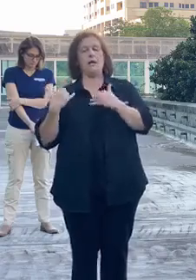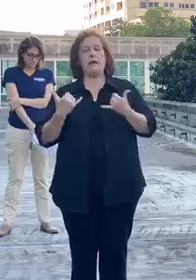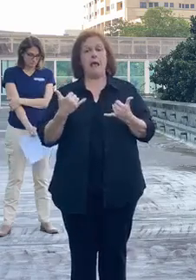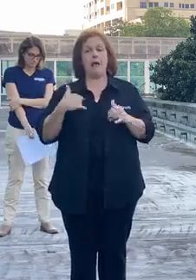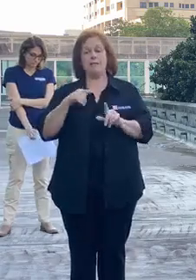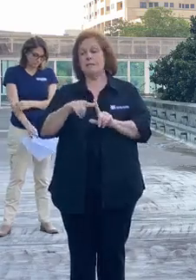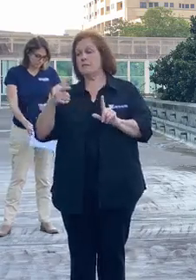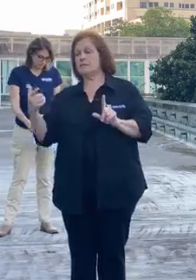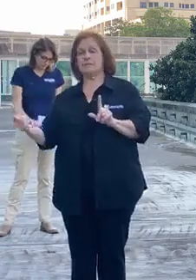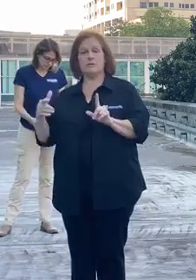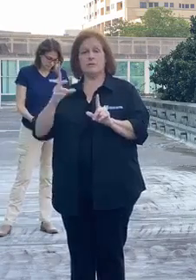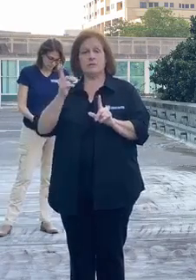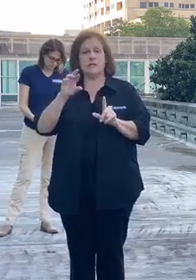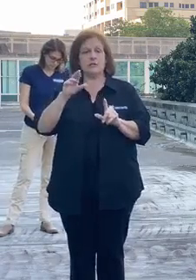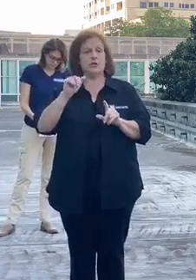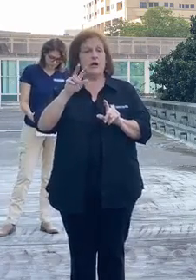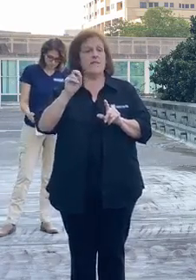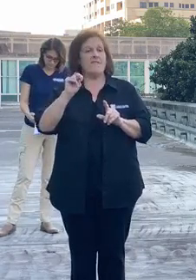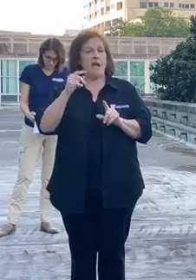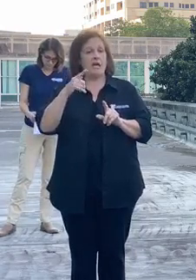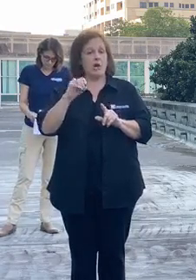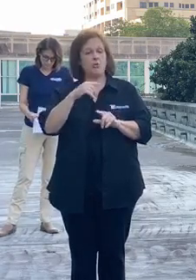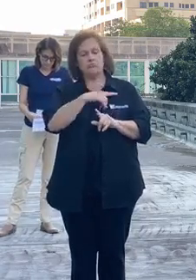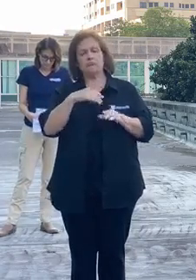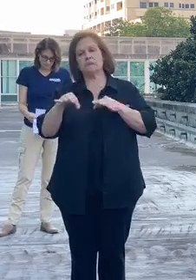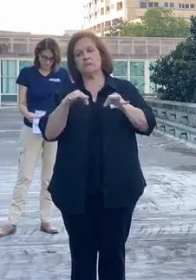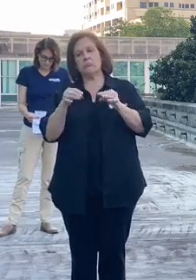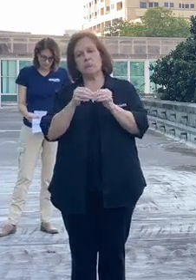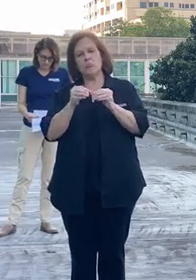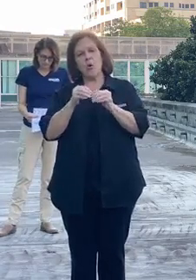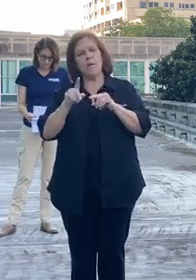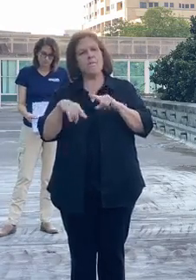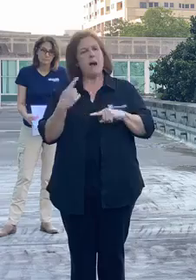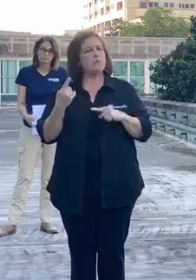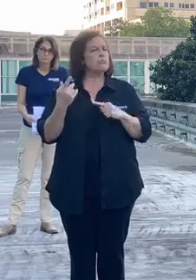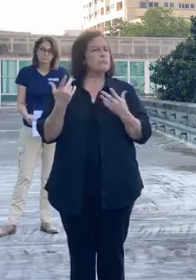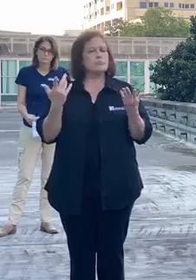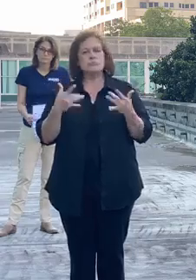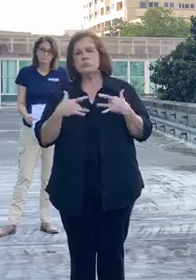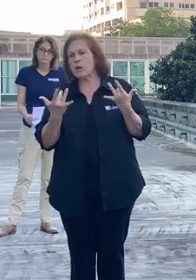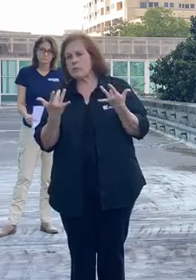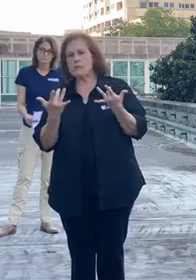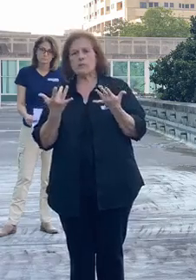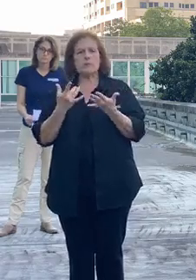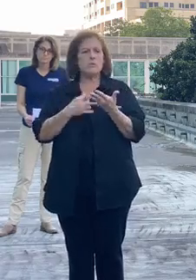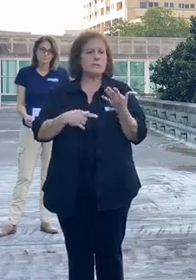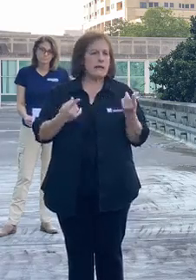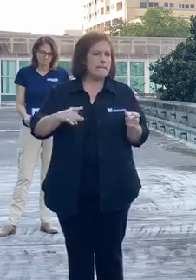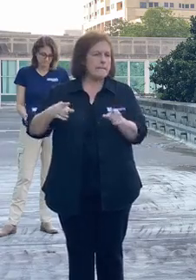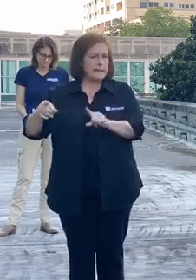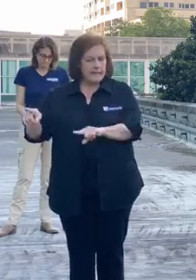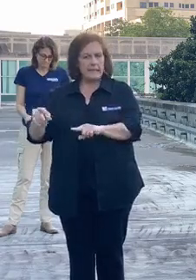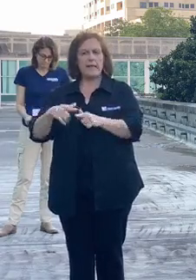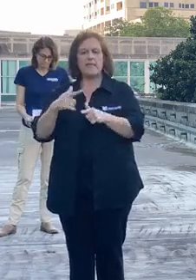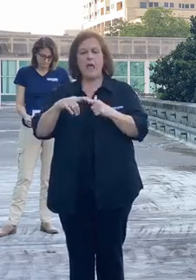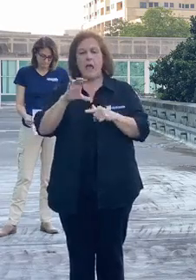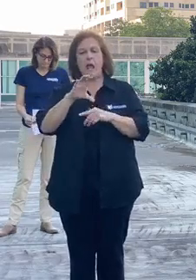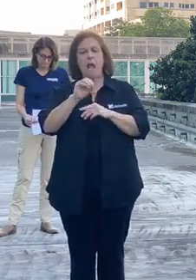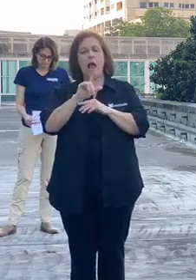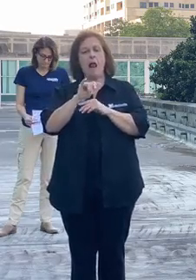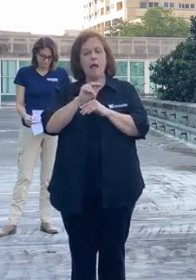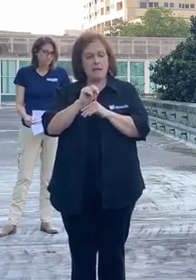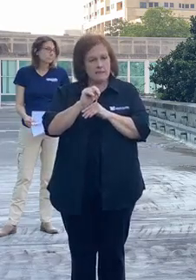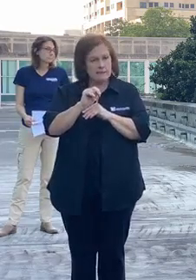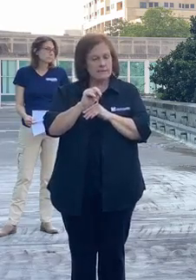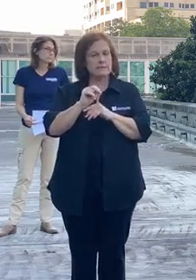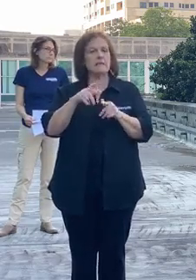to Dr. Jennifer Vegno to speak to you more about where we are and where we're going, and then bring up Colin. We'll